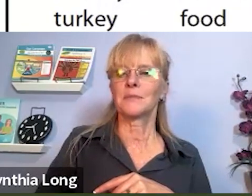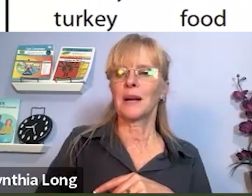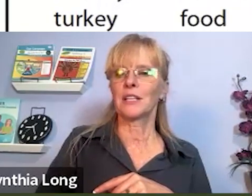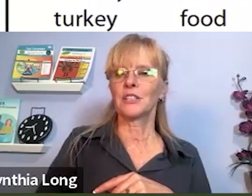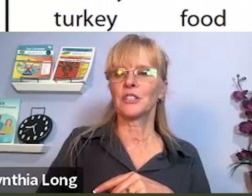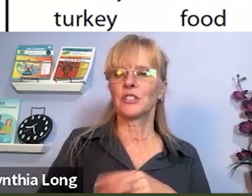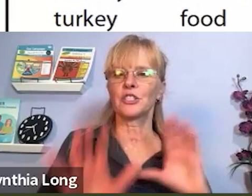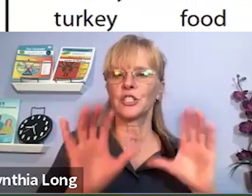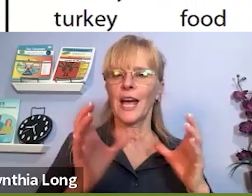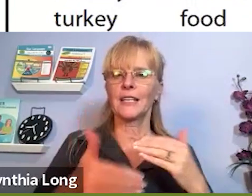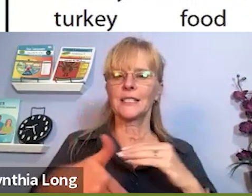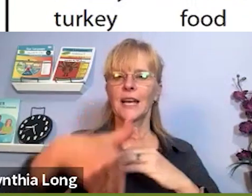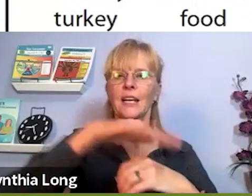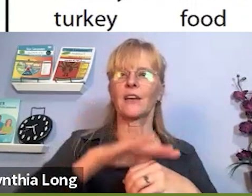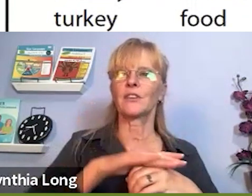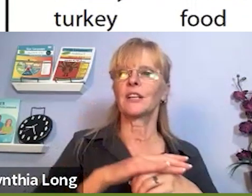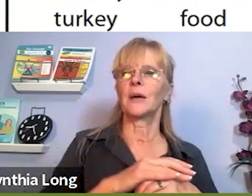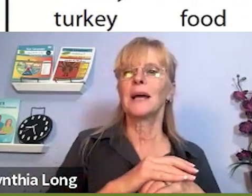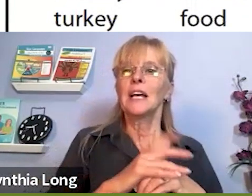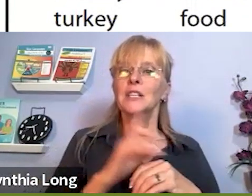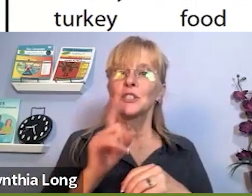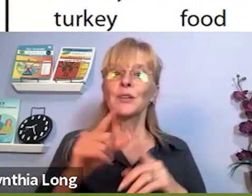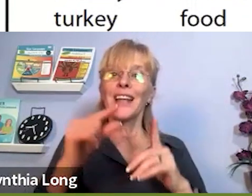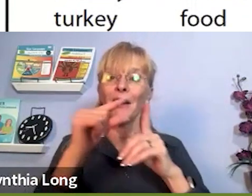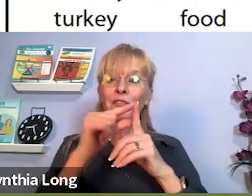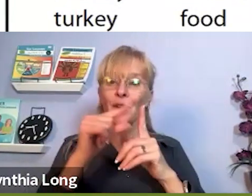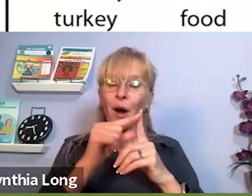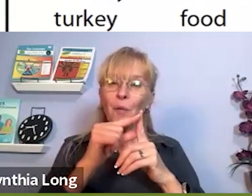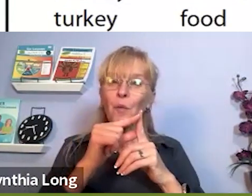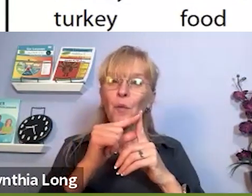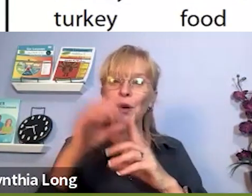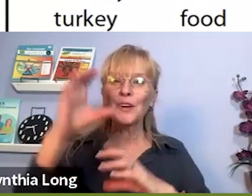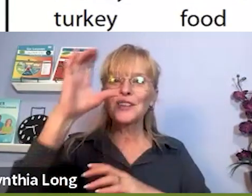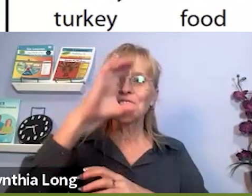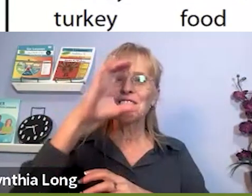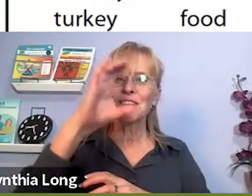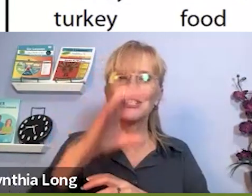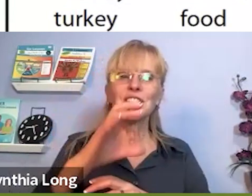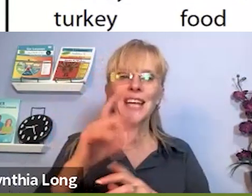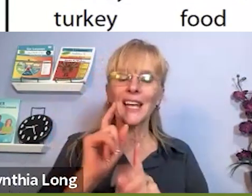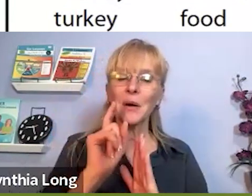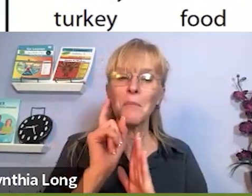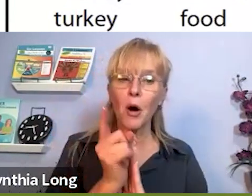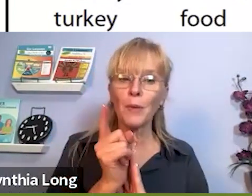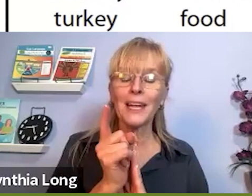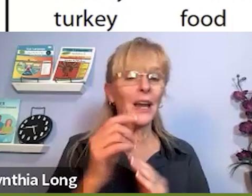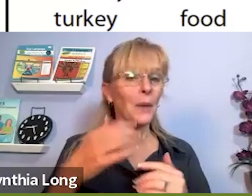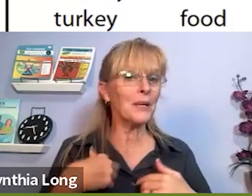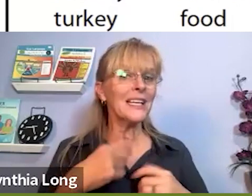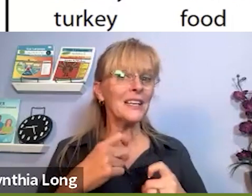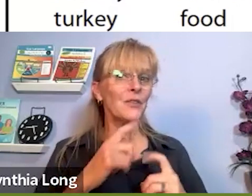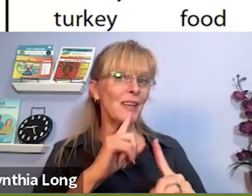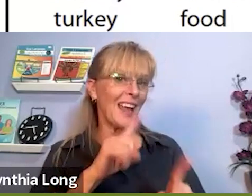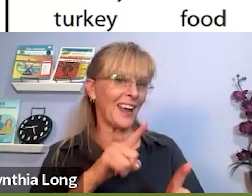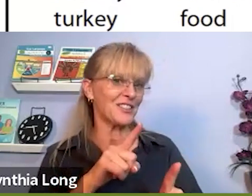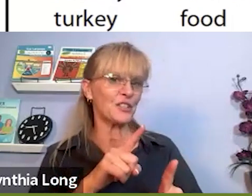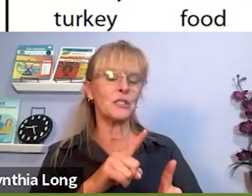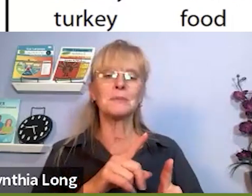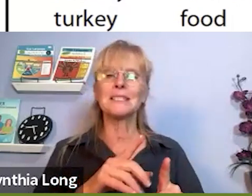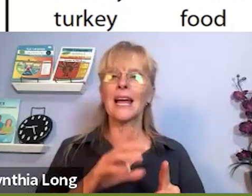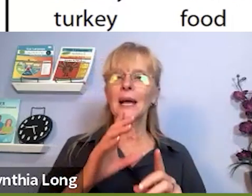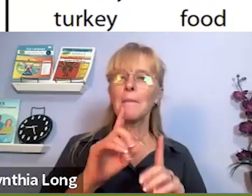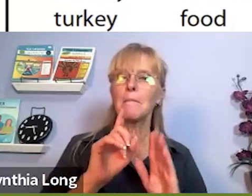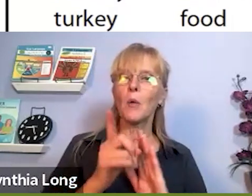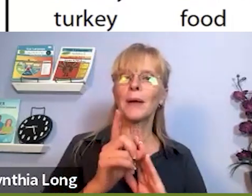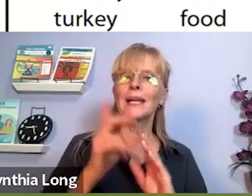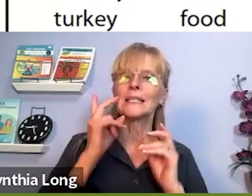Pardon me, because my chat is kind of covering up. So now for our word search, take a moment, and I'm going to give you the answers,